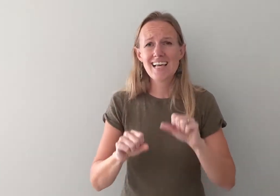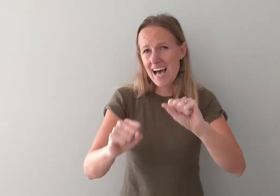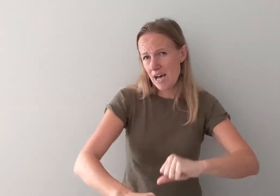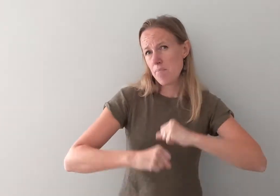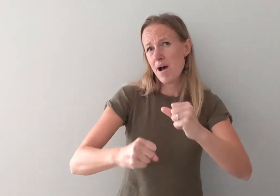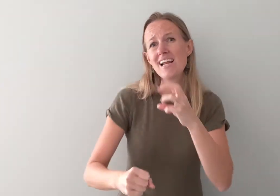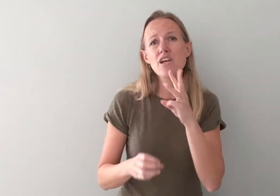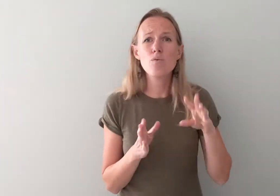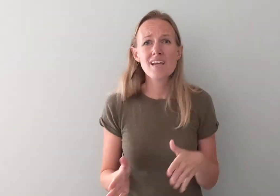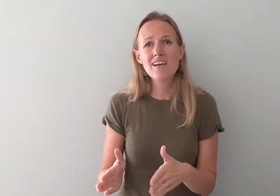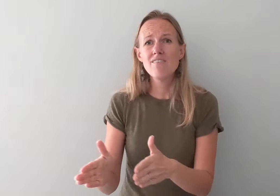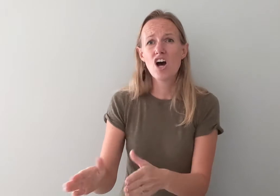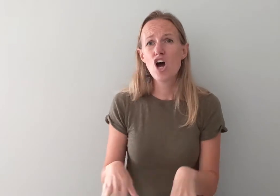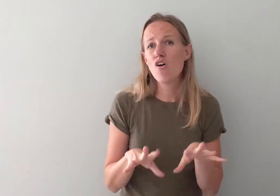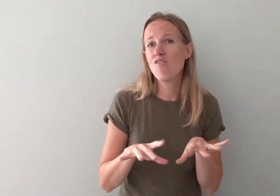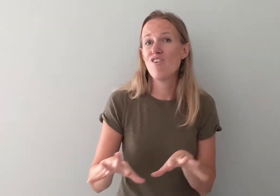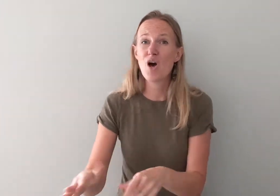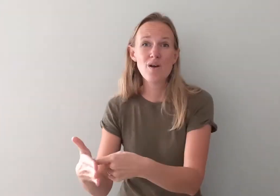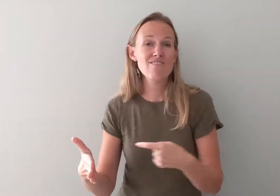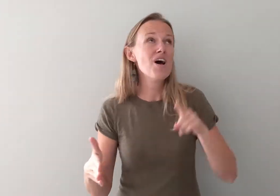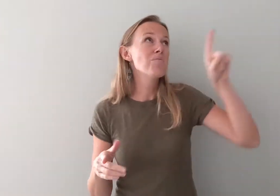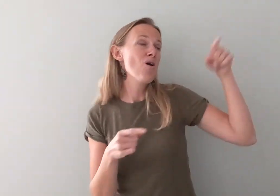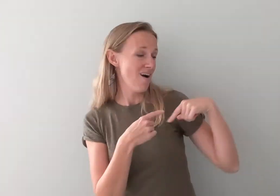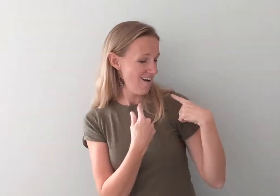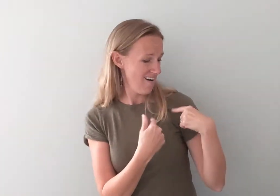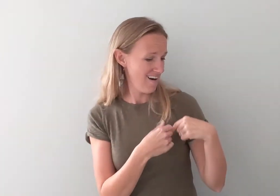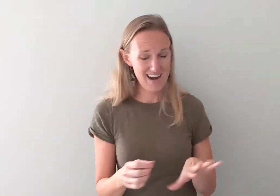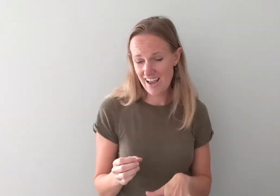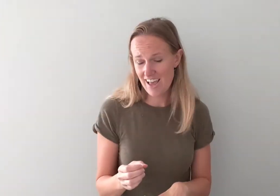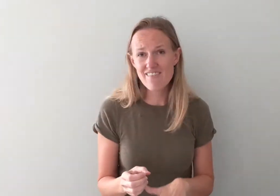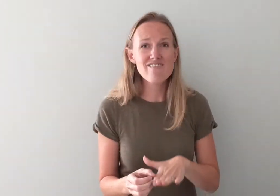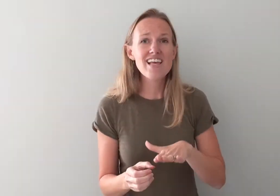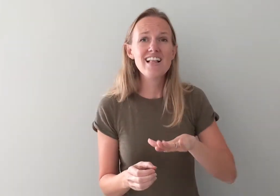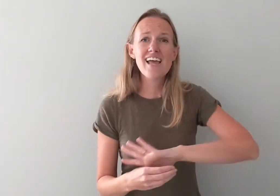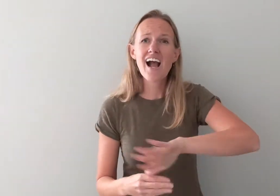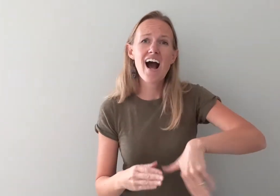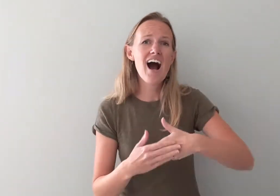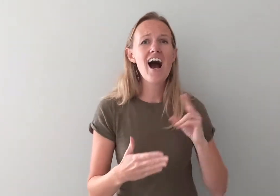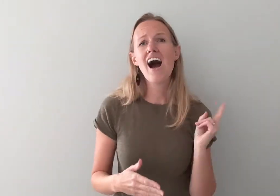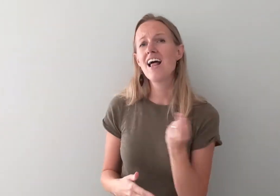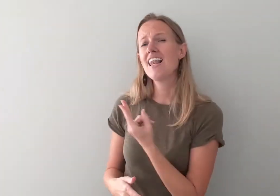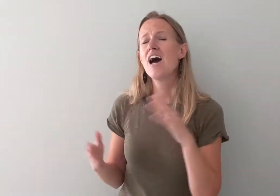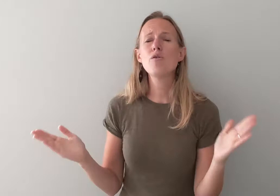a mighty river flowing from your heart, filling every part of our